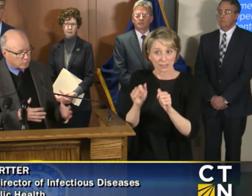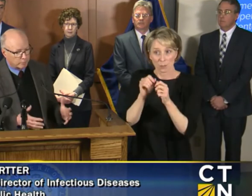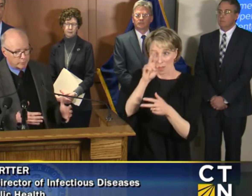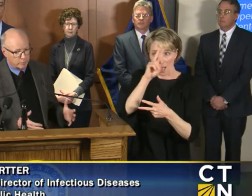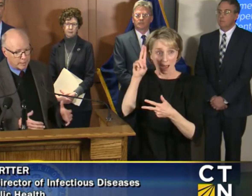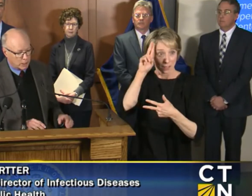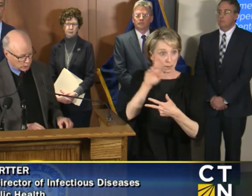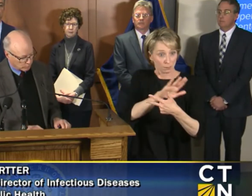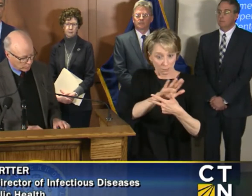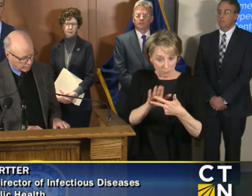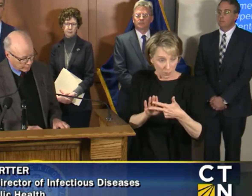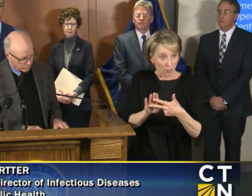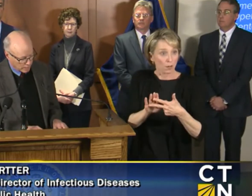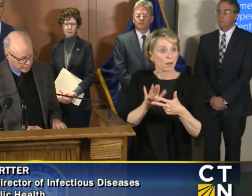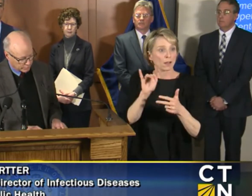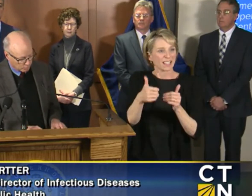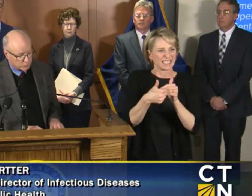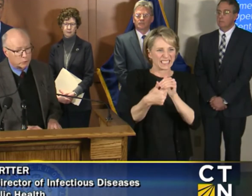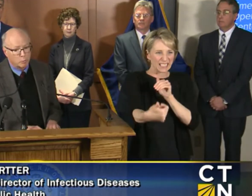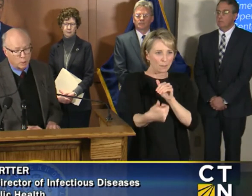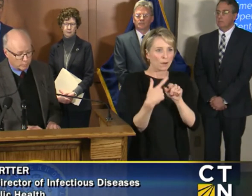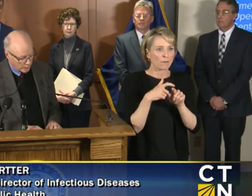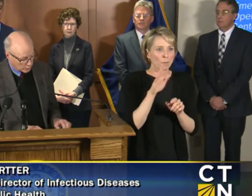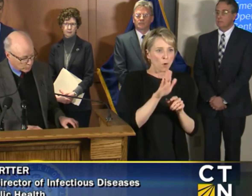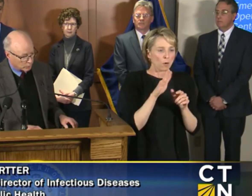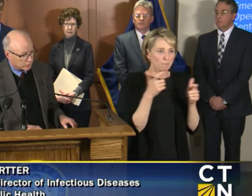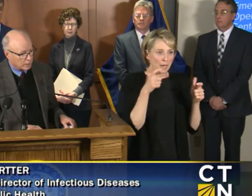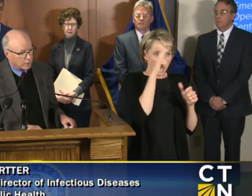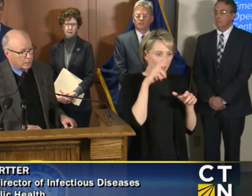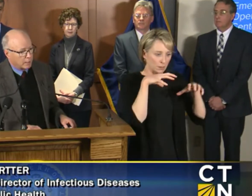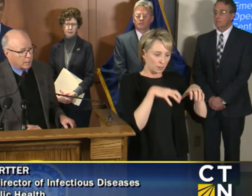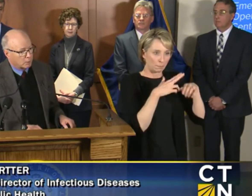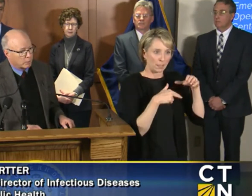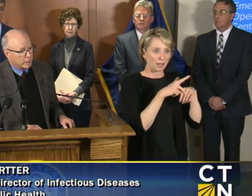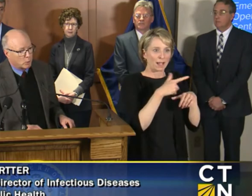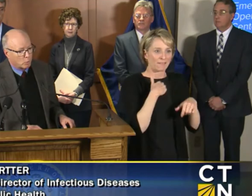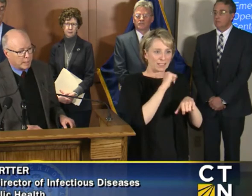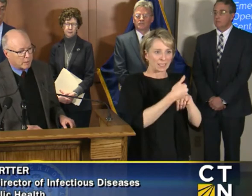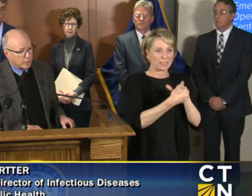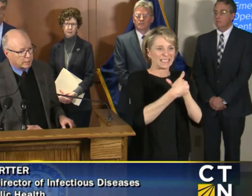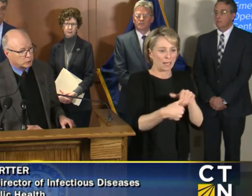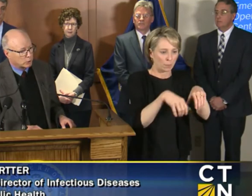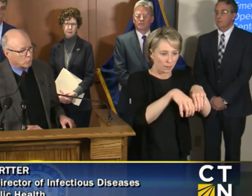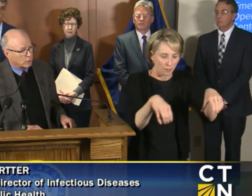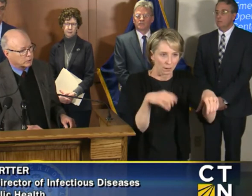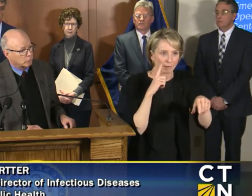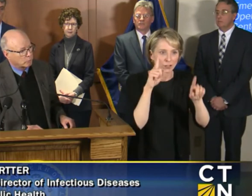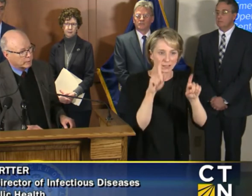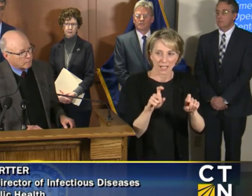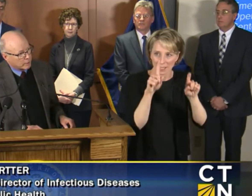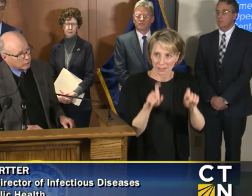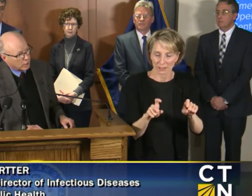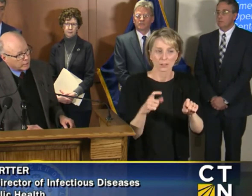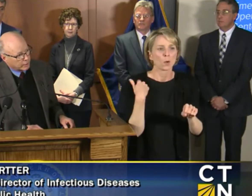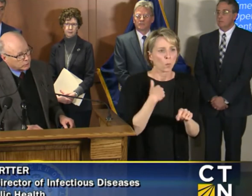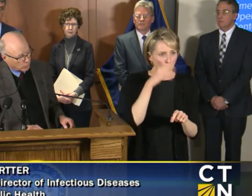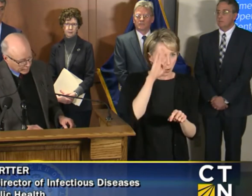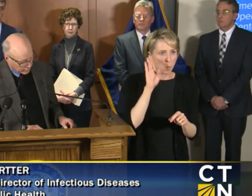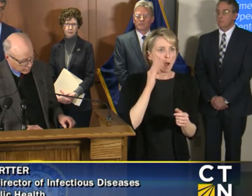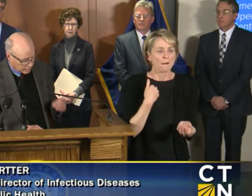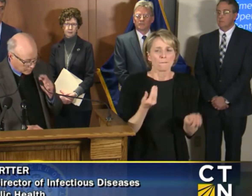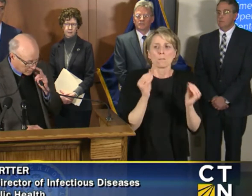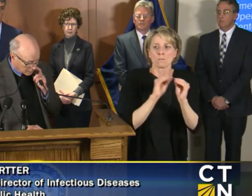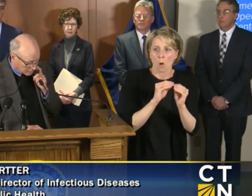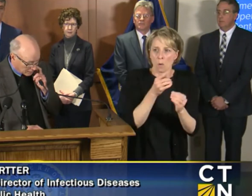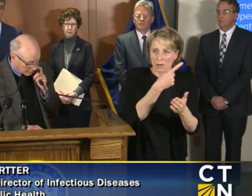that are separate from the main hospital, the Greenwich and Bristol and Waterbury hospitals. We know we have additional ones that will be coming online next